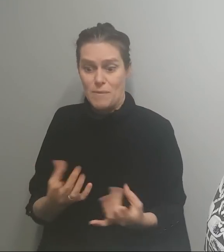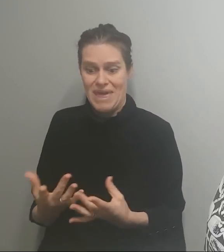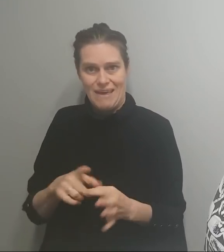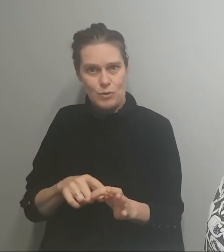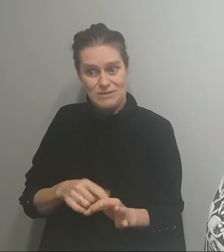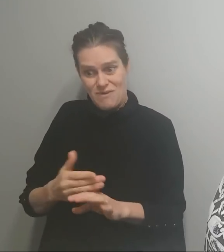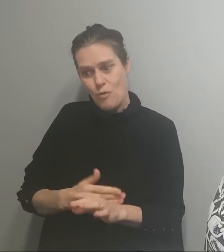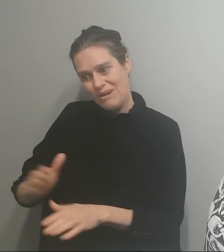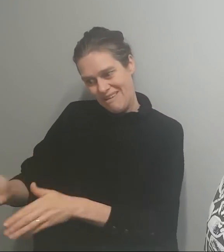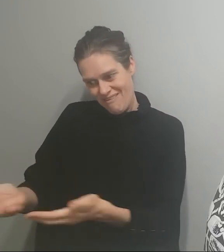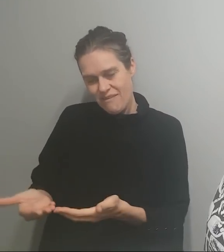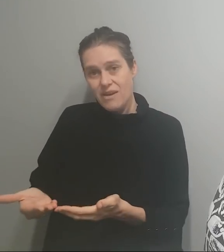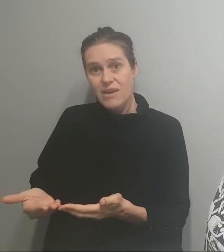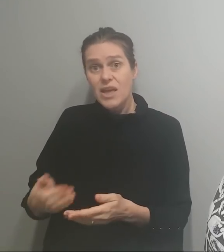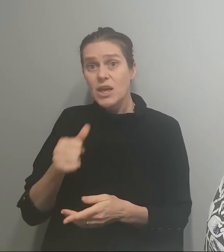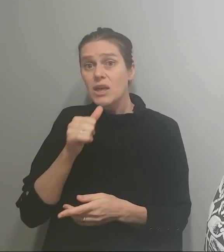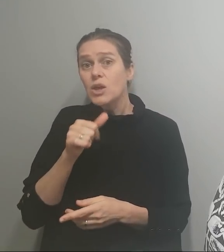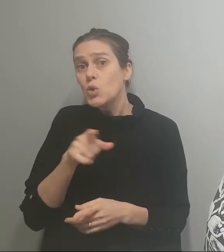email